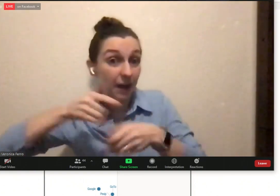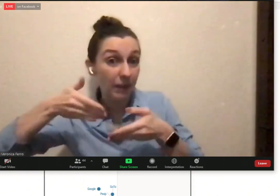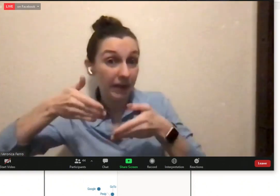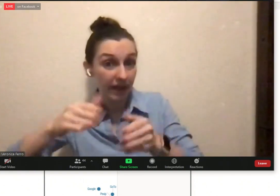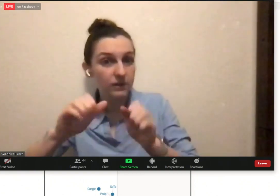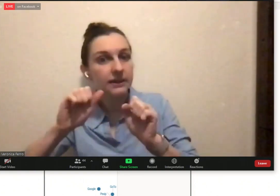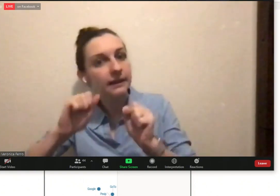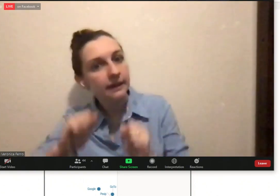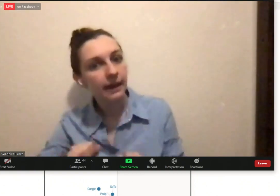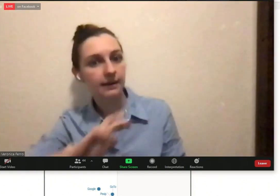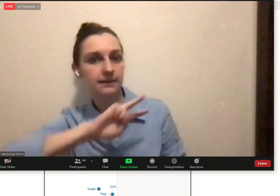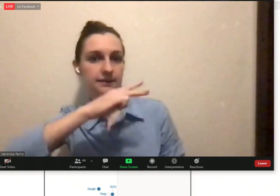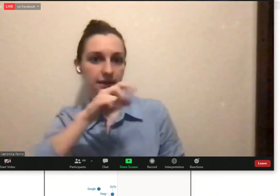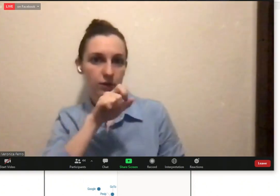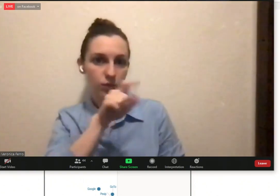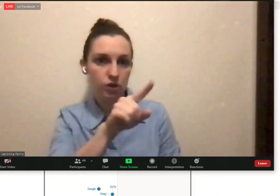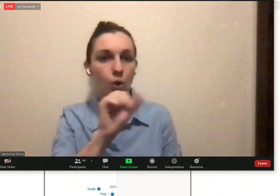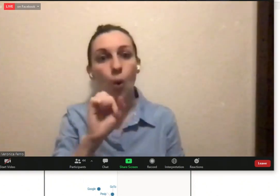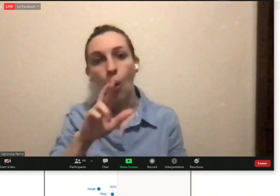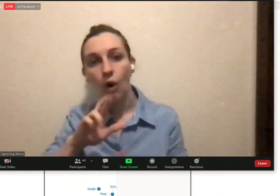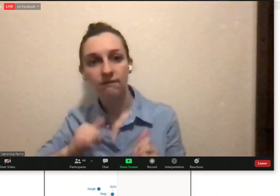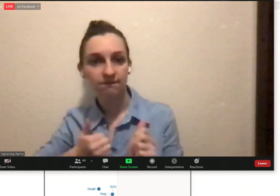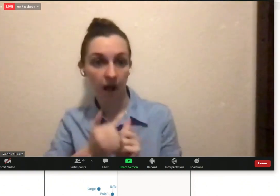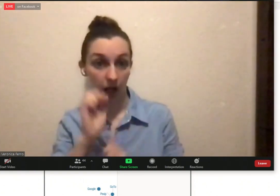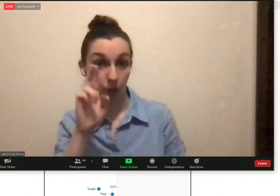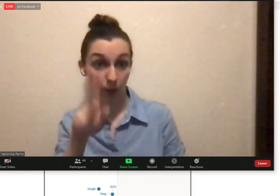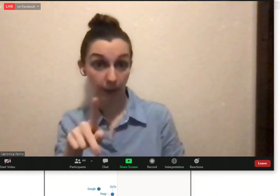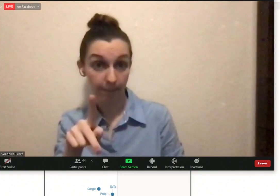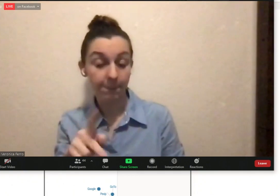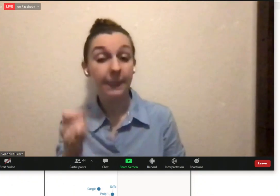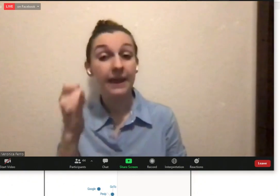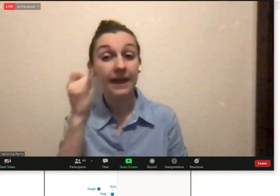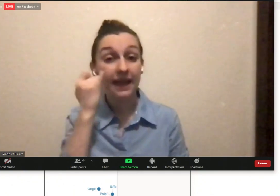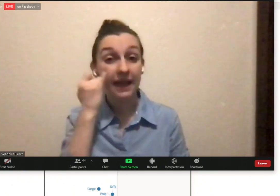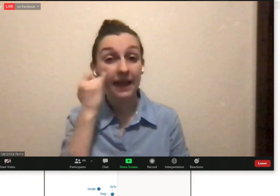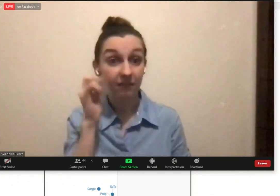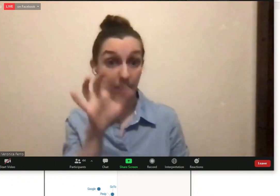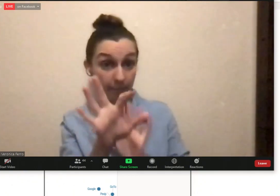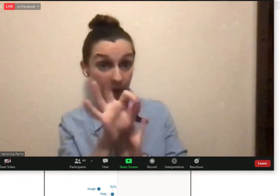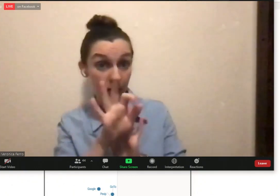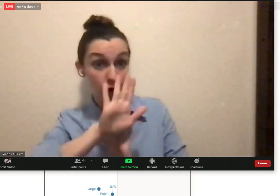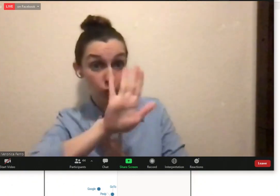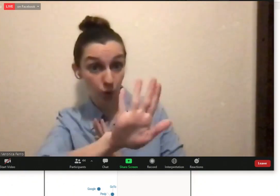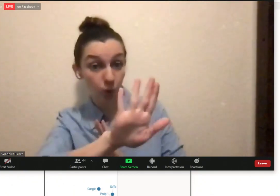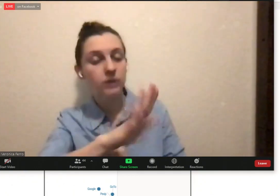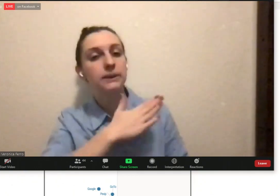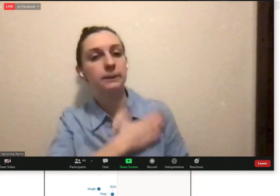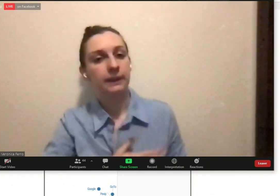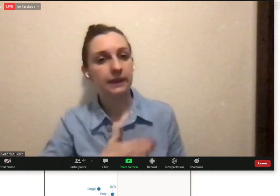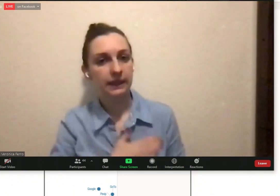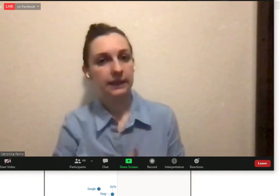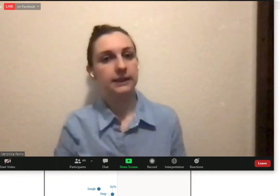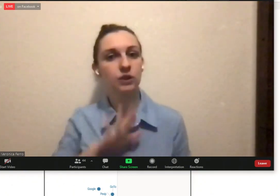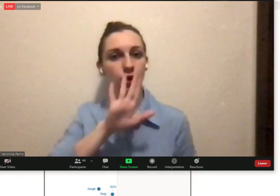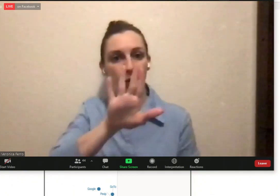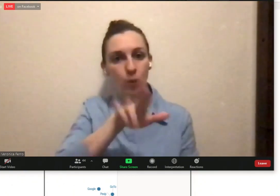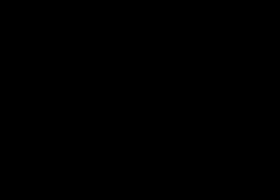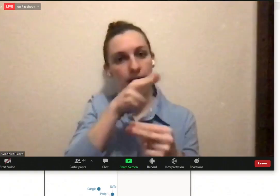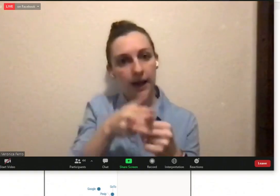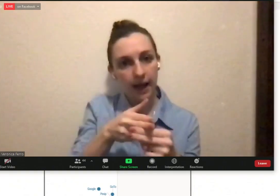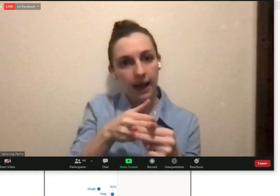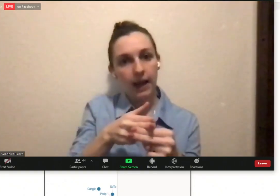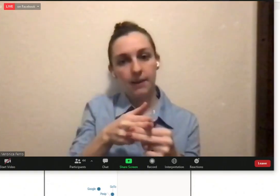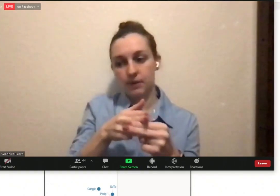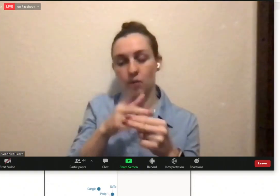Please state your name and your outlet before asking your question. And if there's any questions we can't get to today, or that maybe were not covered in today's